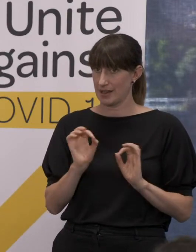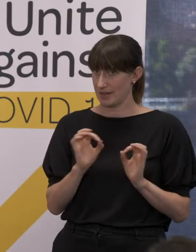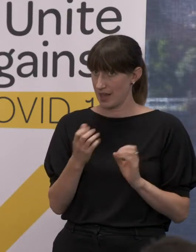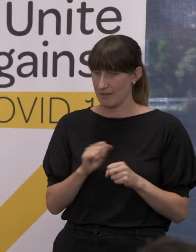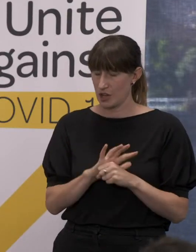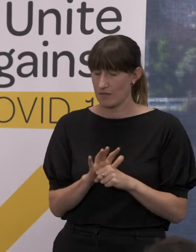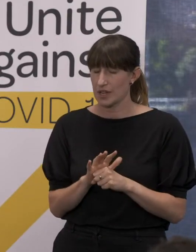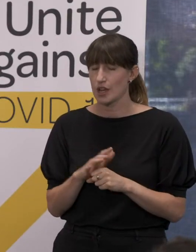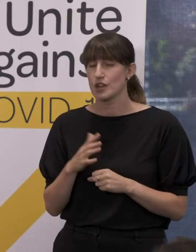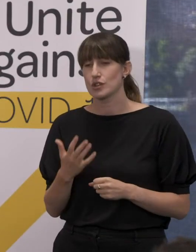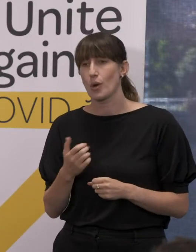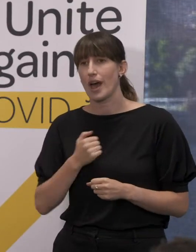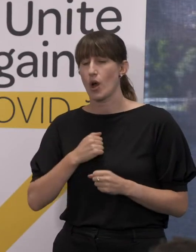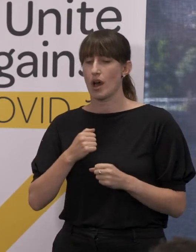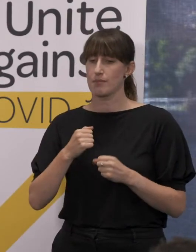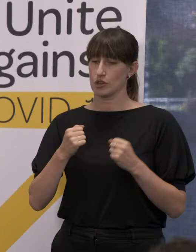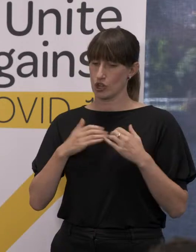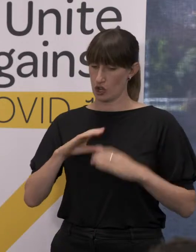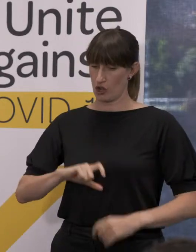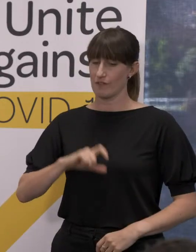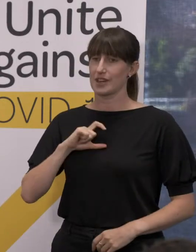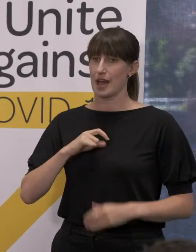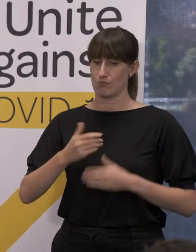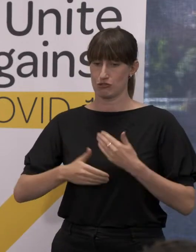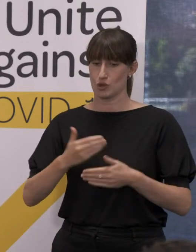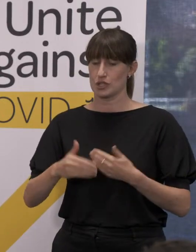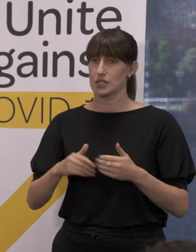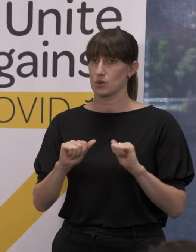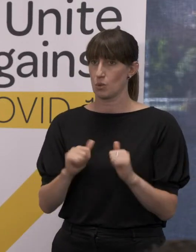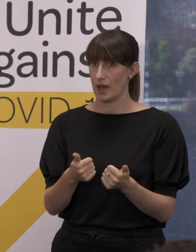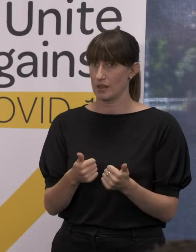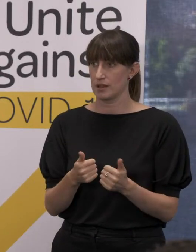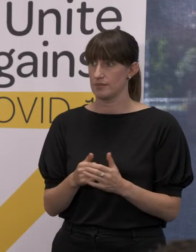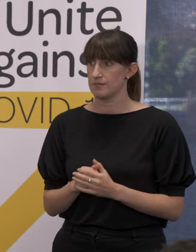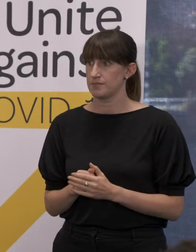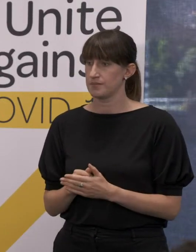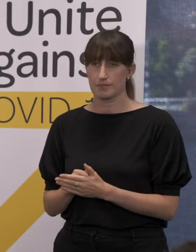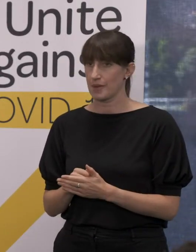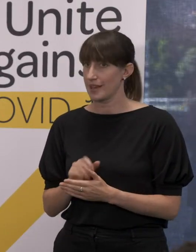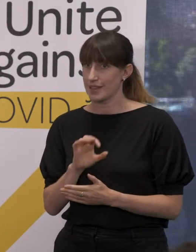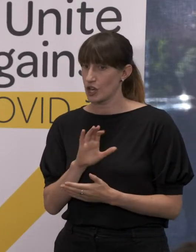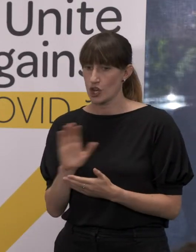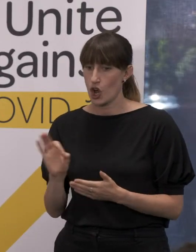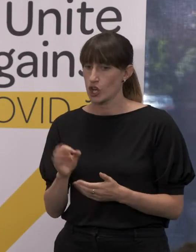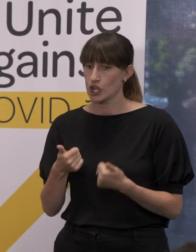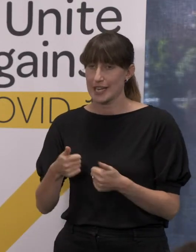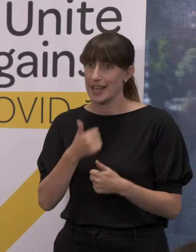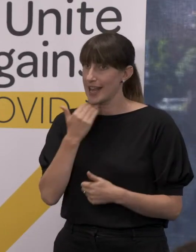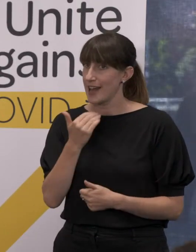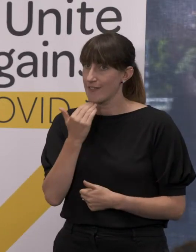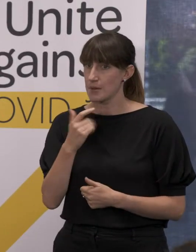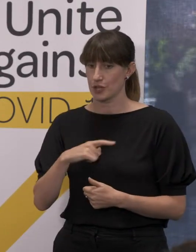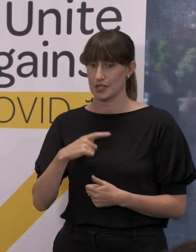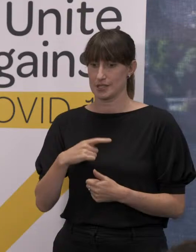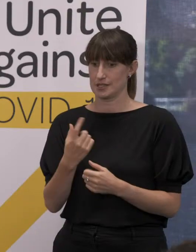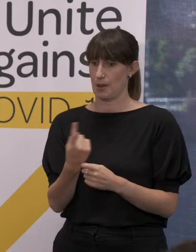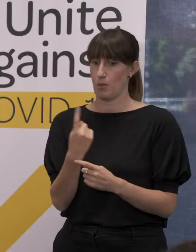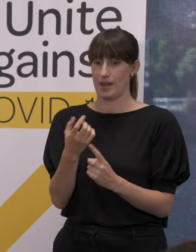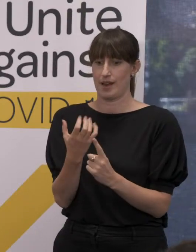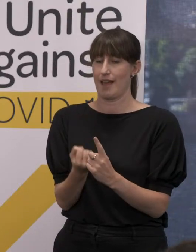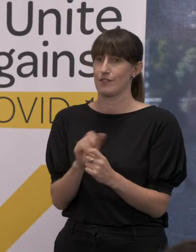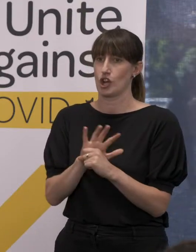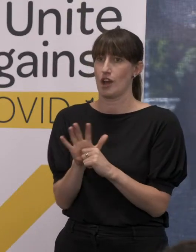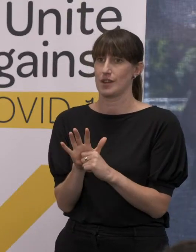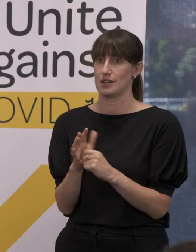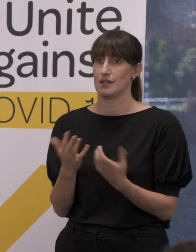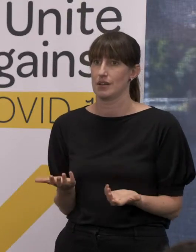see what happened here and see if there is anything else we need to do. But they're not good enough, clearly, because someone has actually got infected from these, given the higher risk. So do